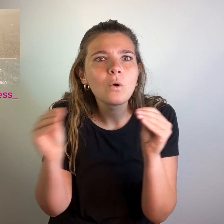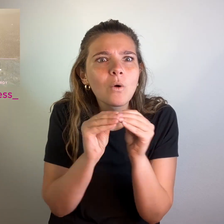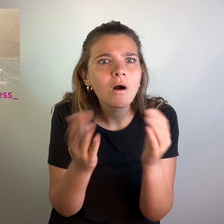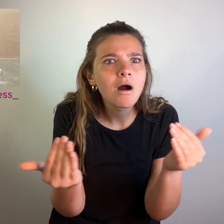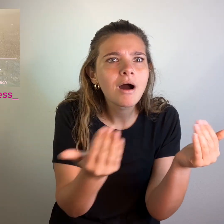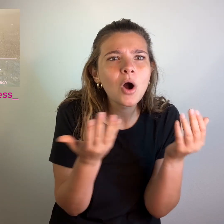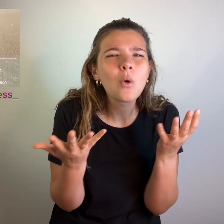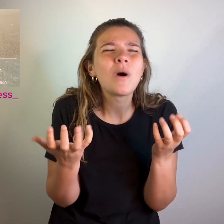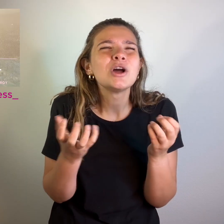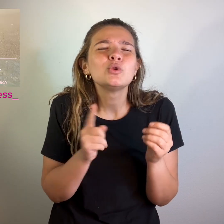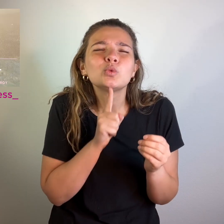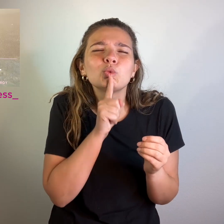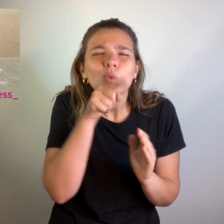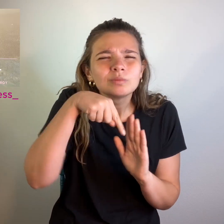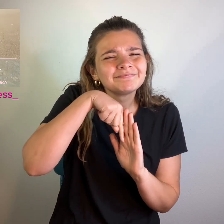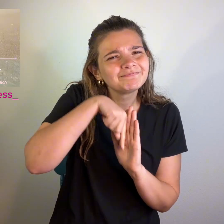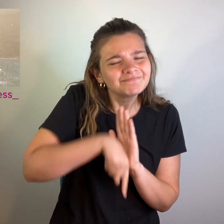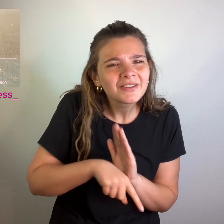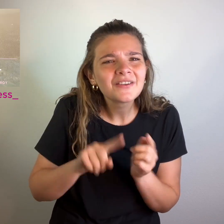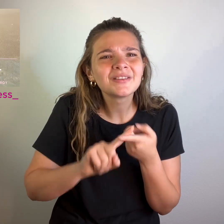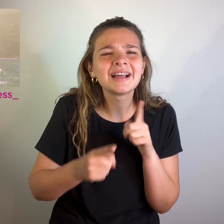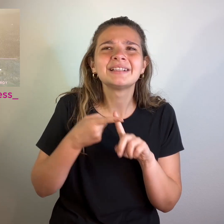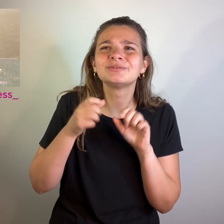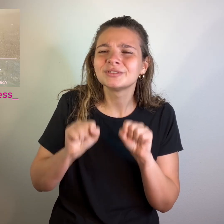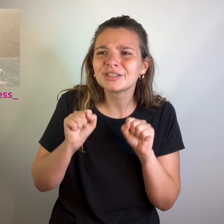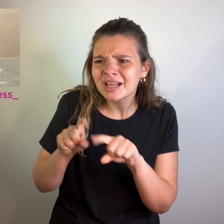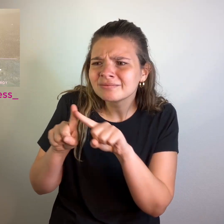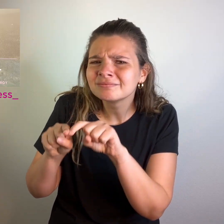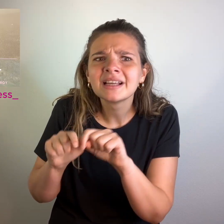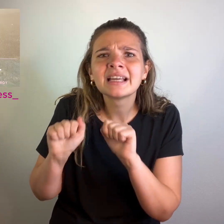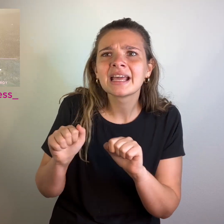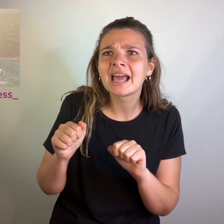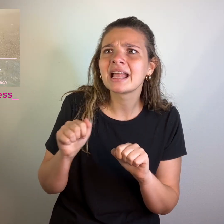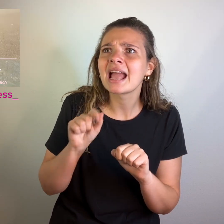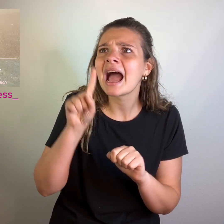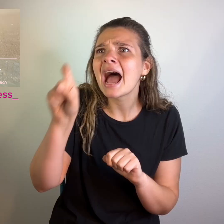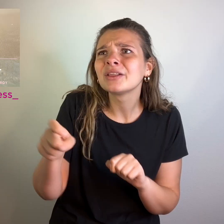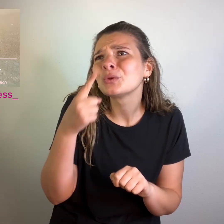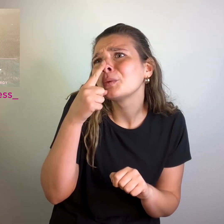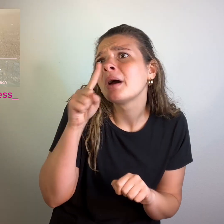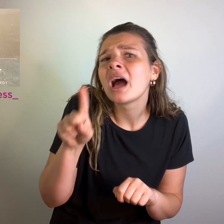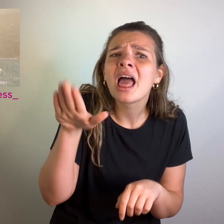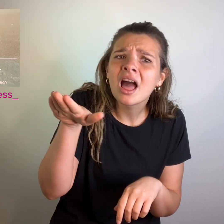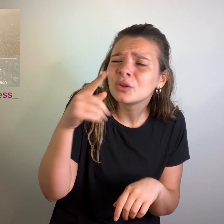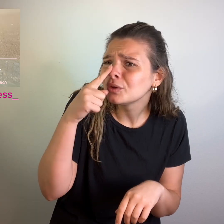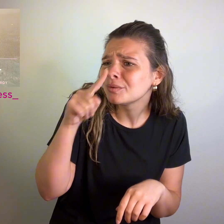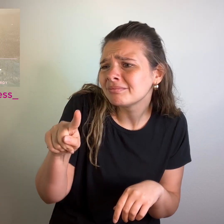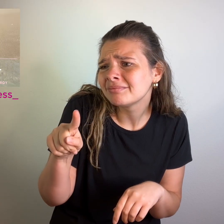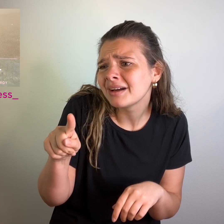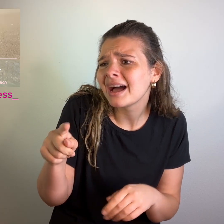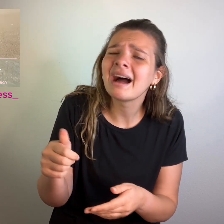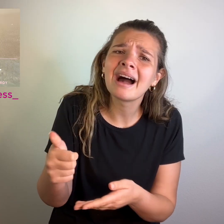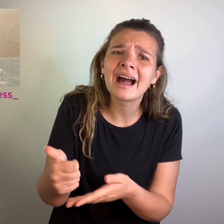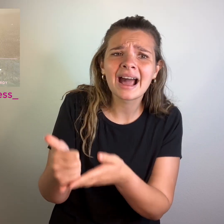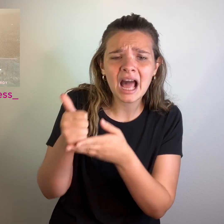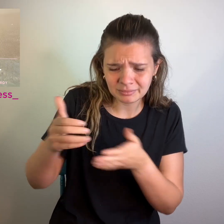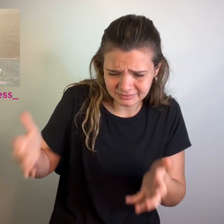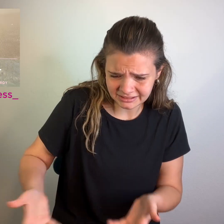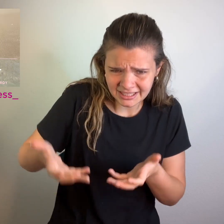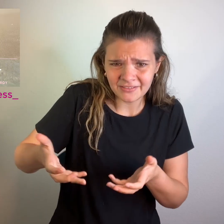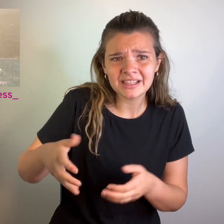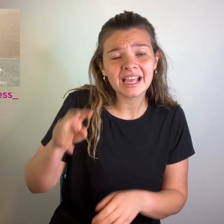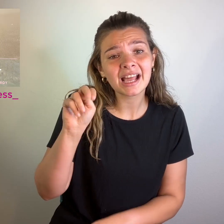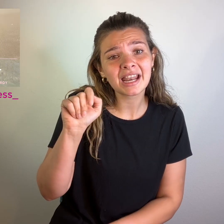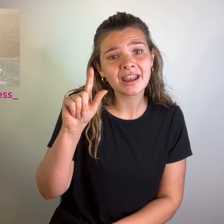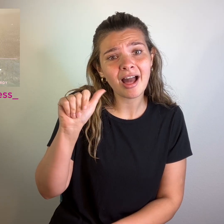true friendships that I could count on, that I could ask favors for, like, hey, would you mind coming and lifting Nala's dog food because I